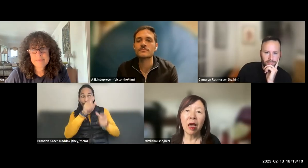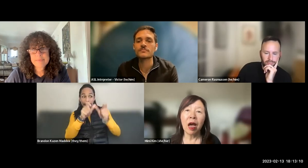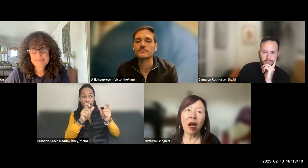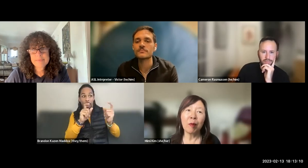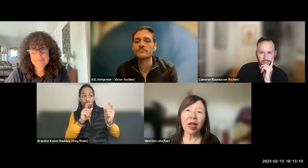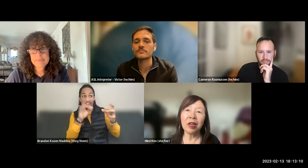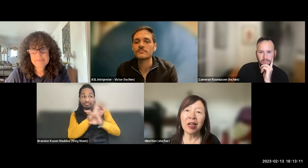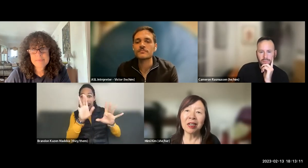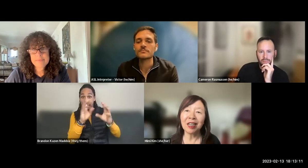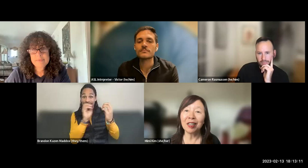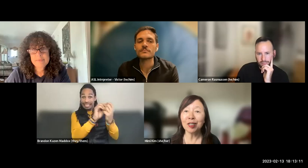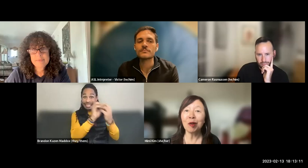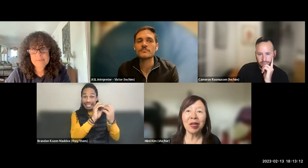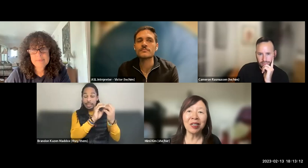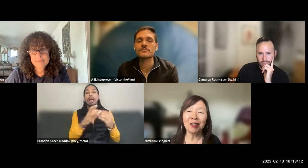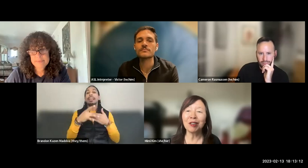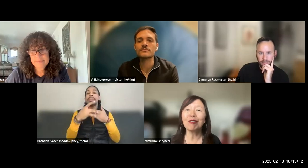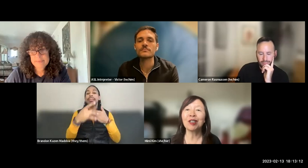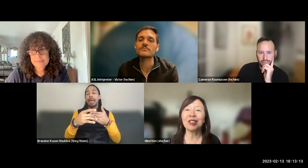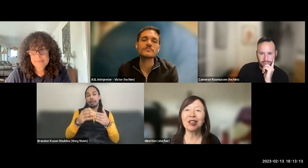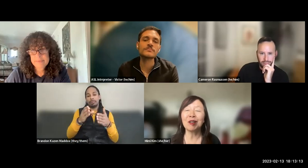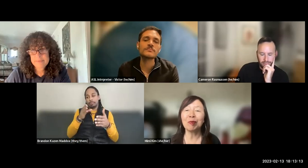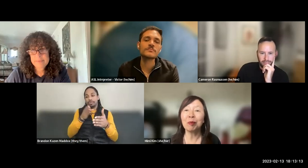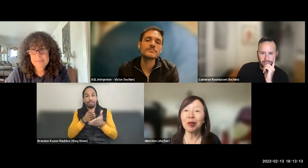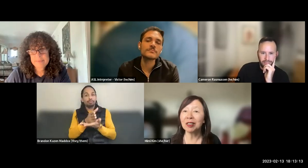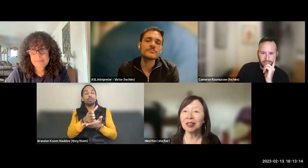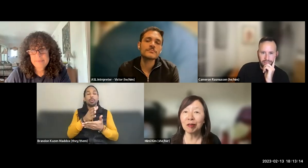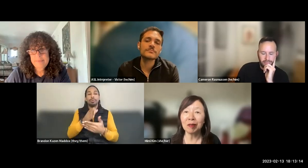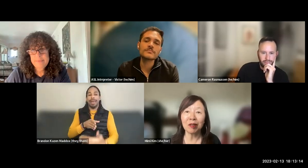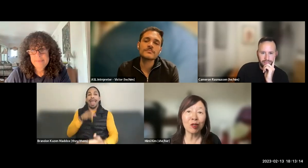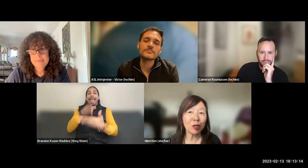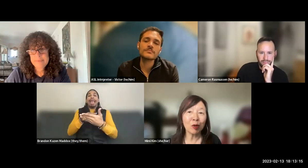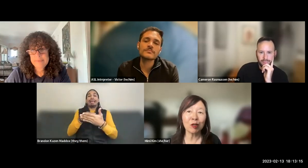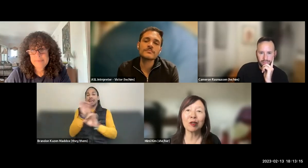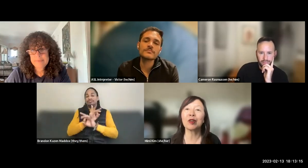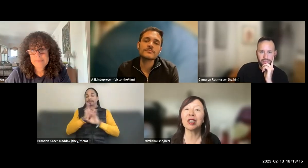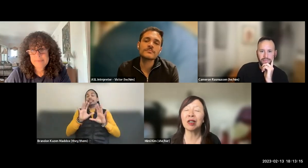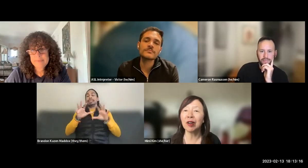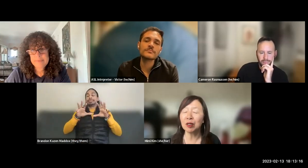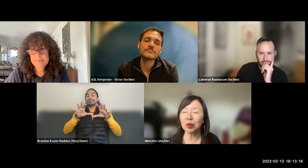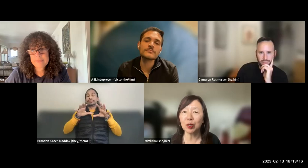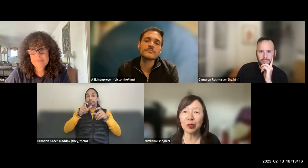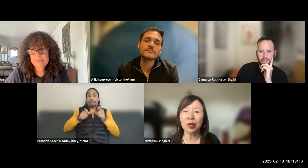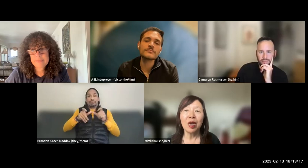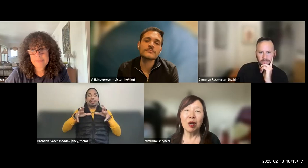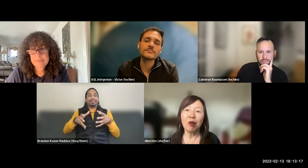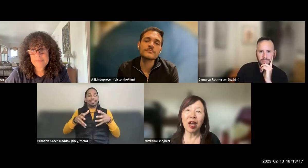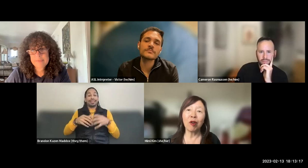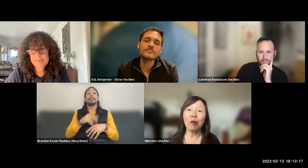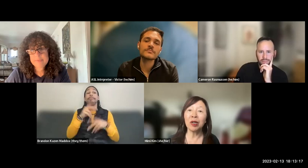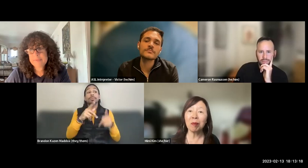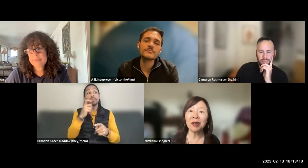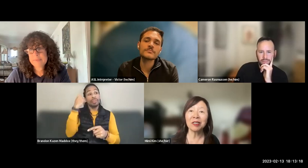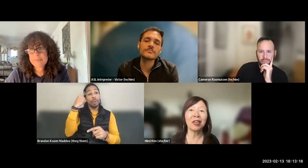feminists. And so many different people that consider themselves social workers or anti-violence workers who